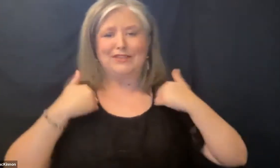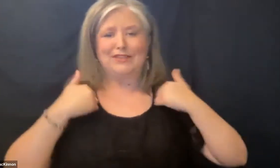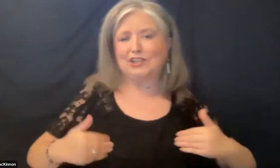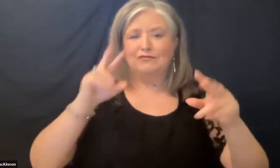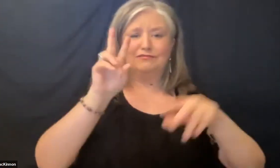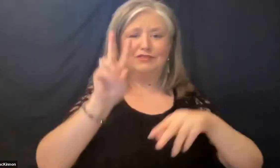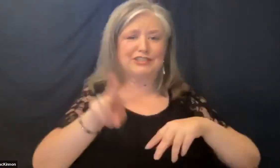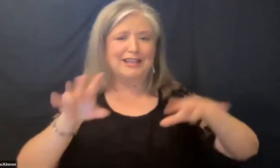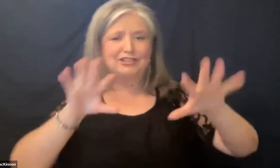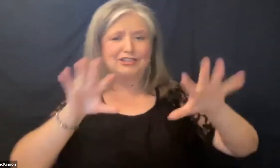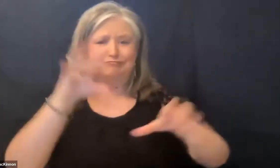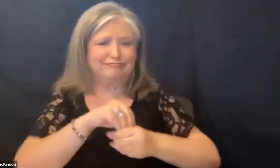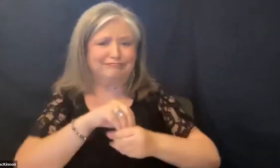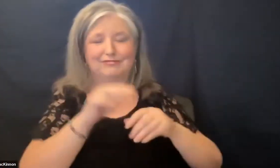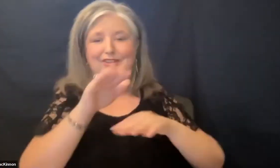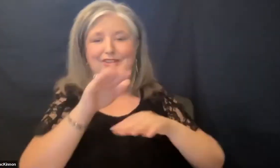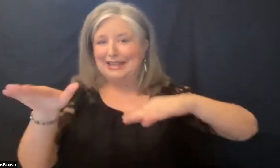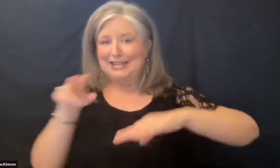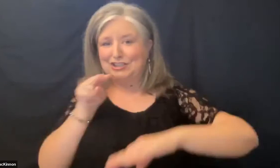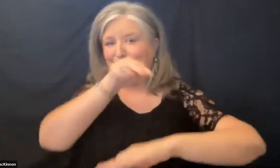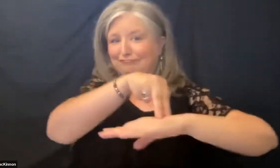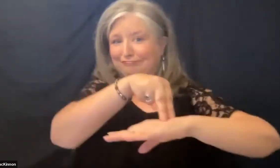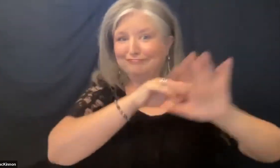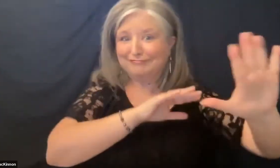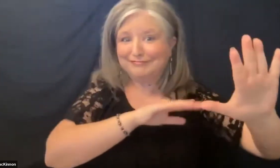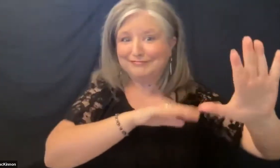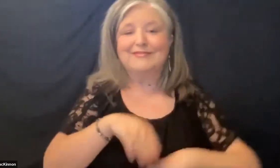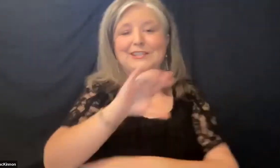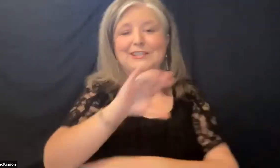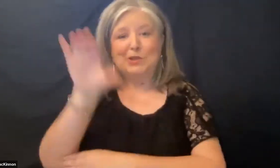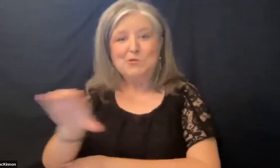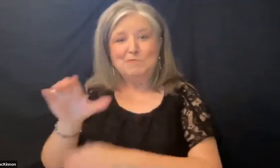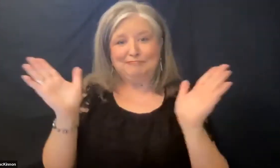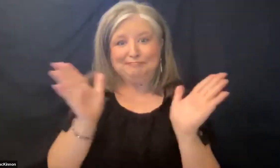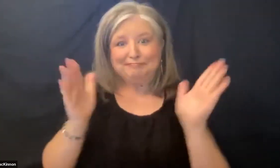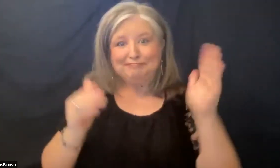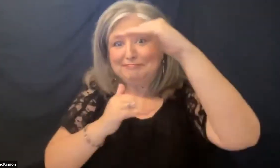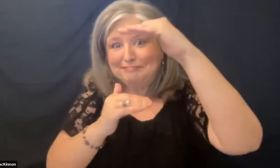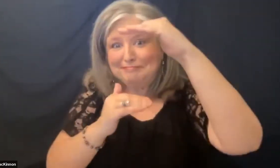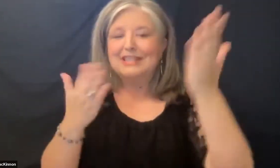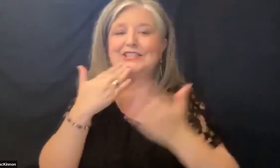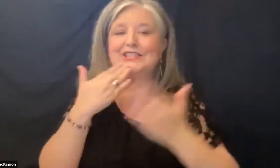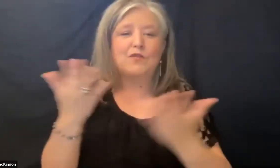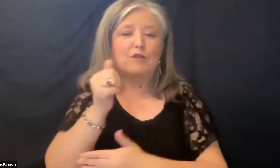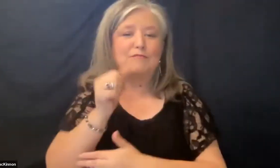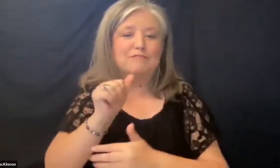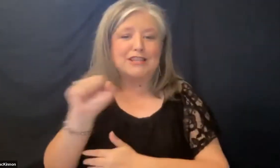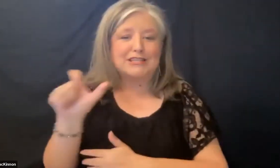ASL incorporates body language, visual vernacular. We have that freedom on the stage. With Zoom, We have